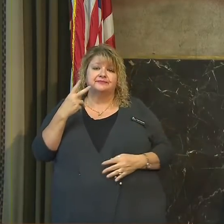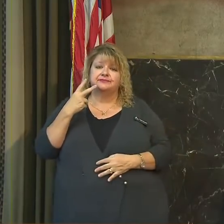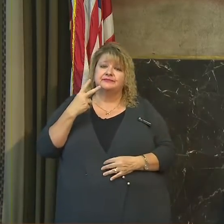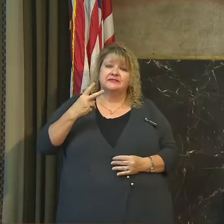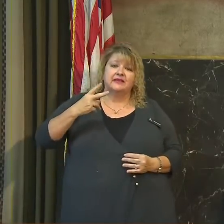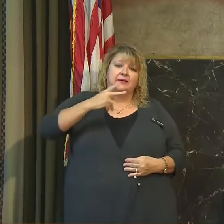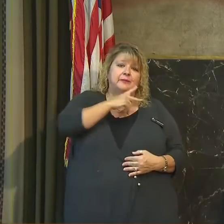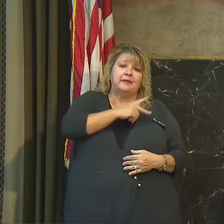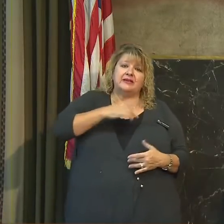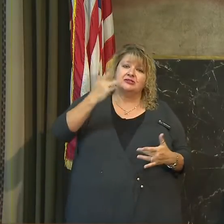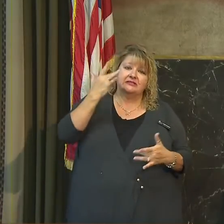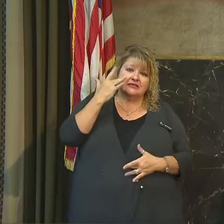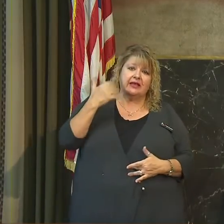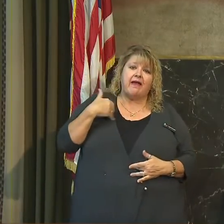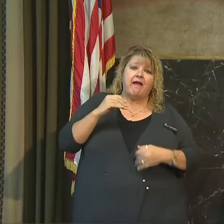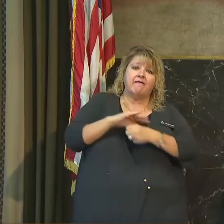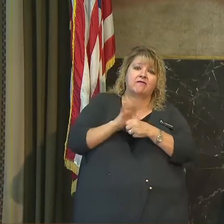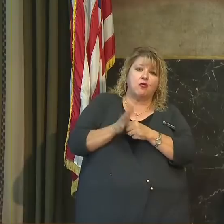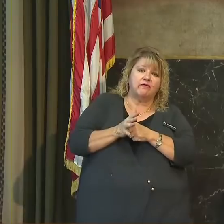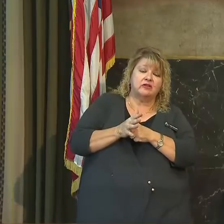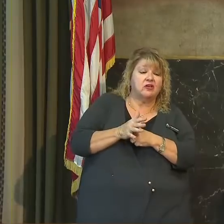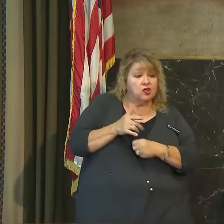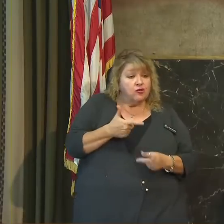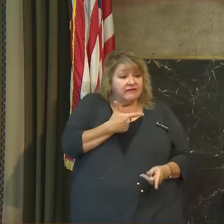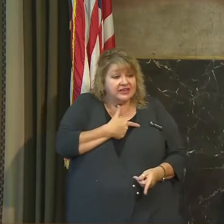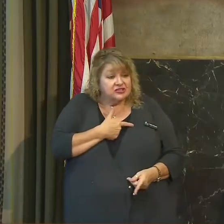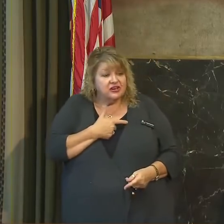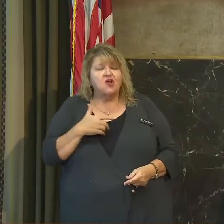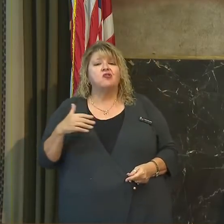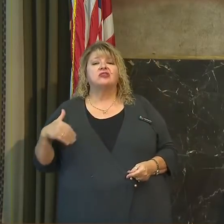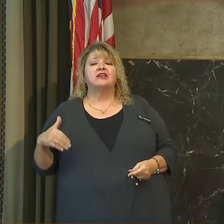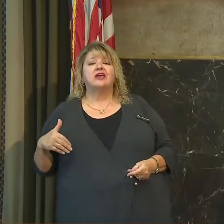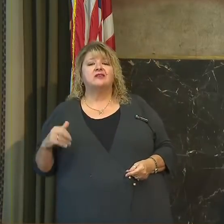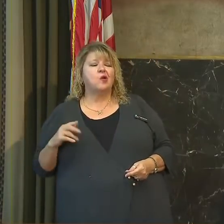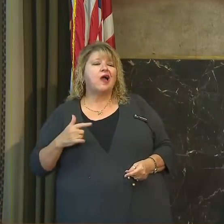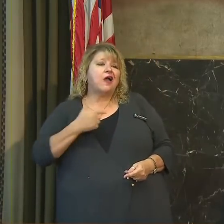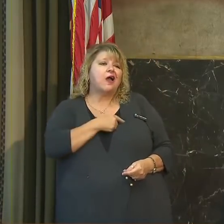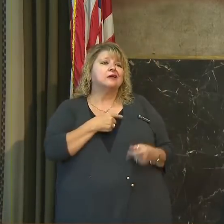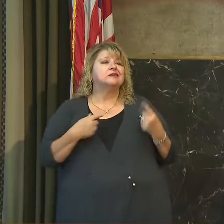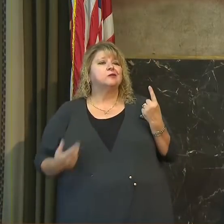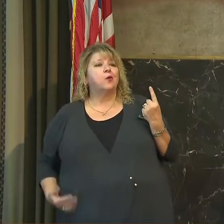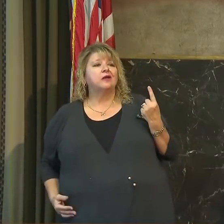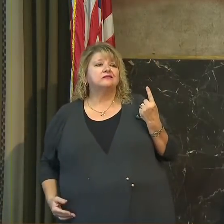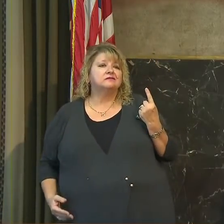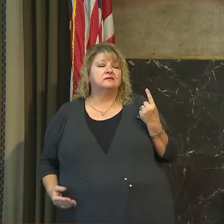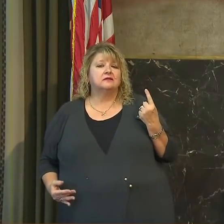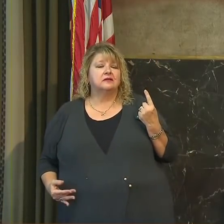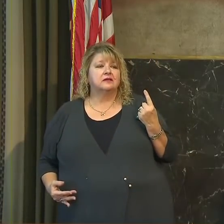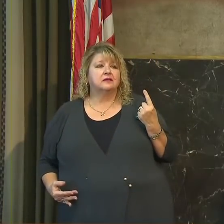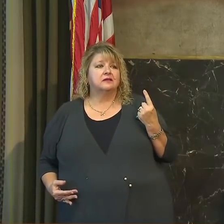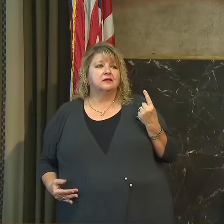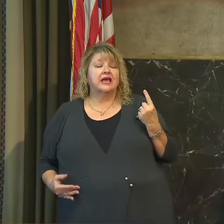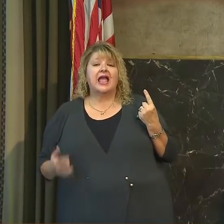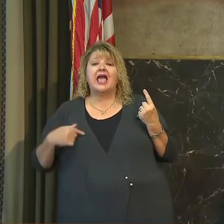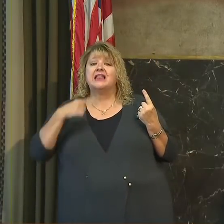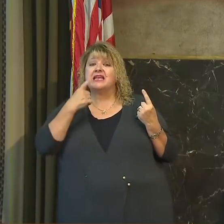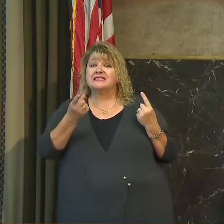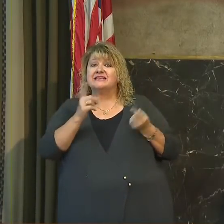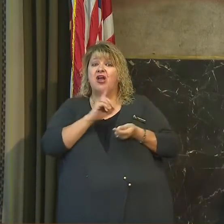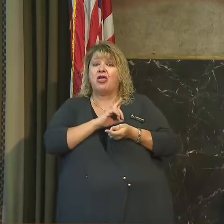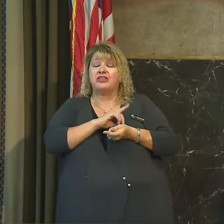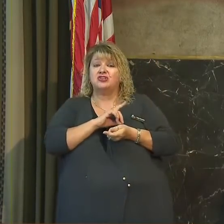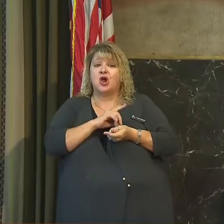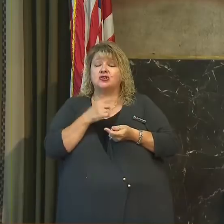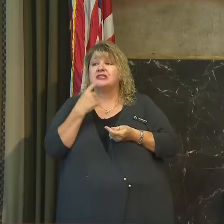patients sick with COVID who are not yet fully vaccinated, who tell their doctor and nurse that they wish they had chosen